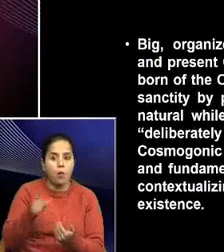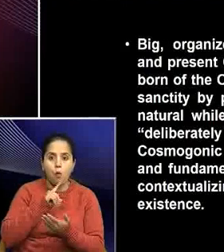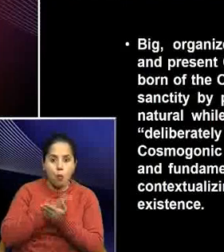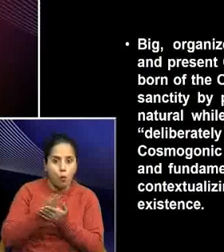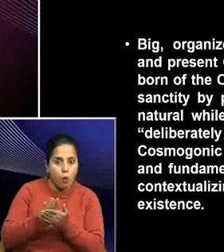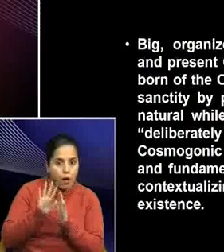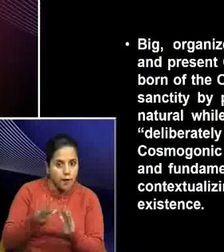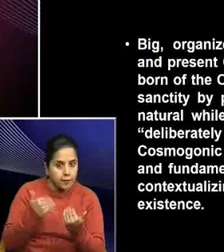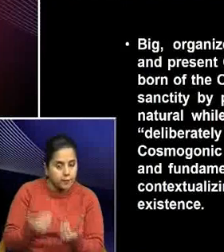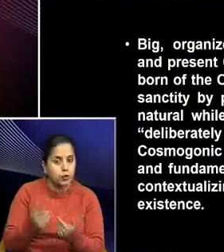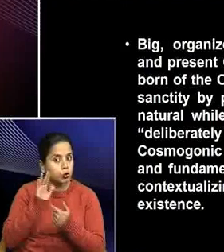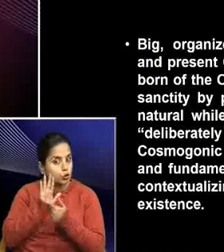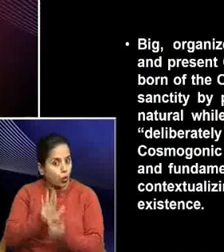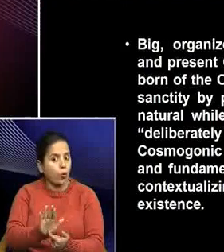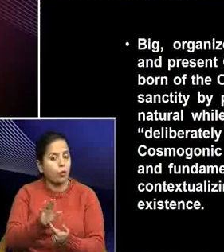by portraying